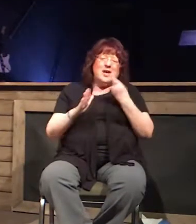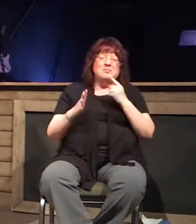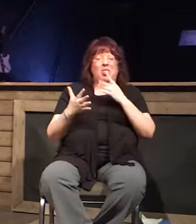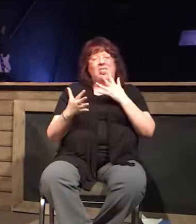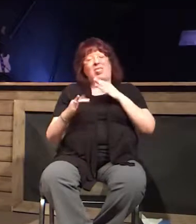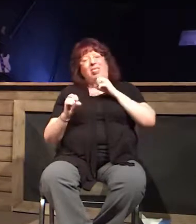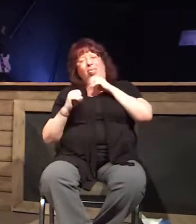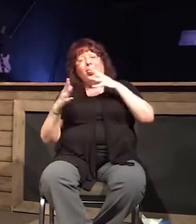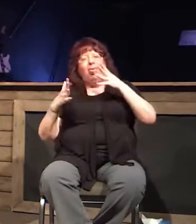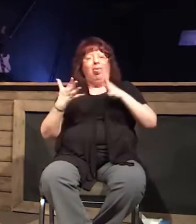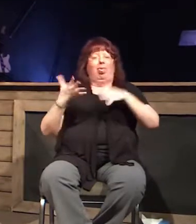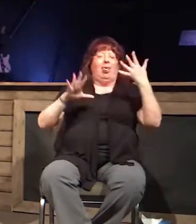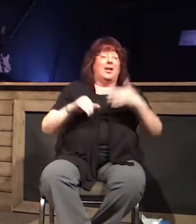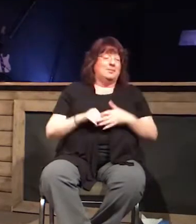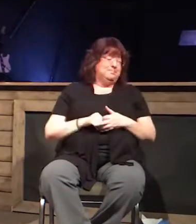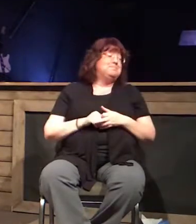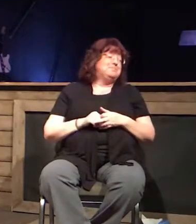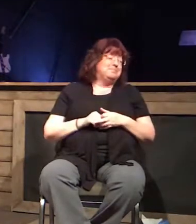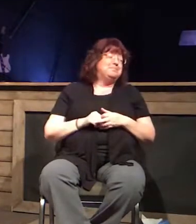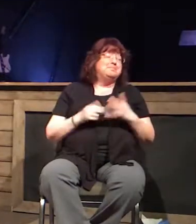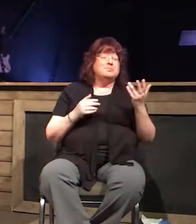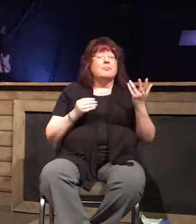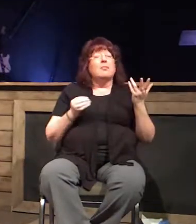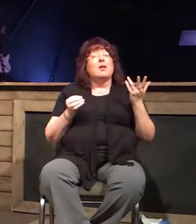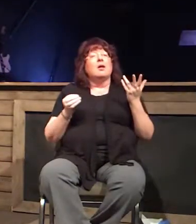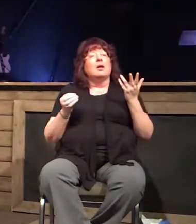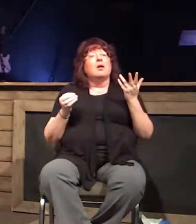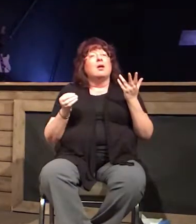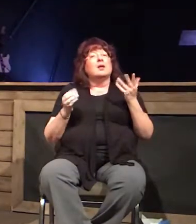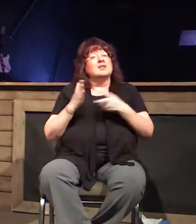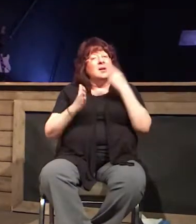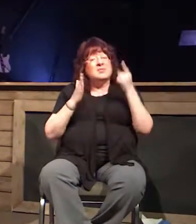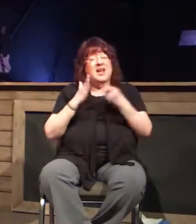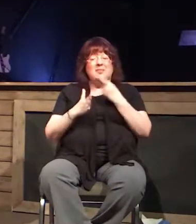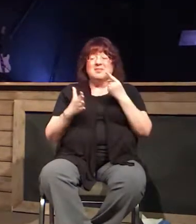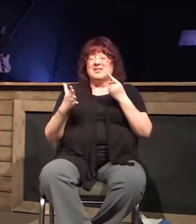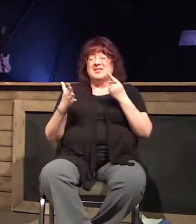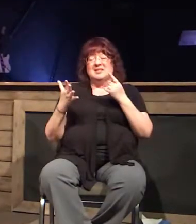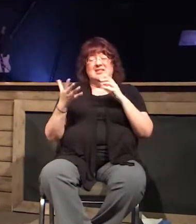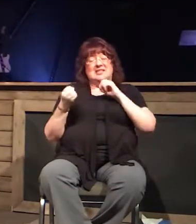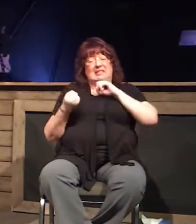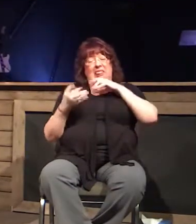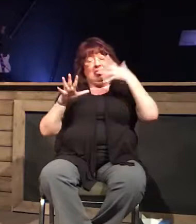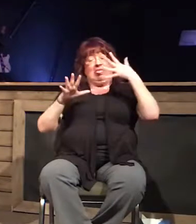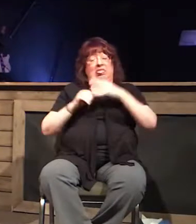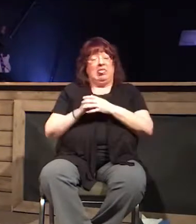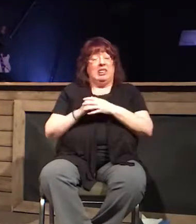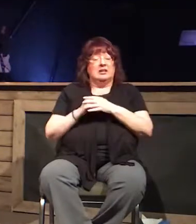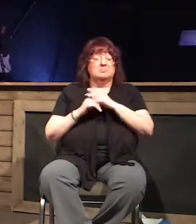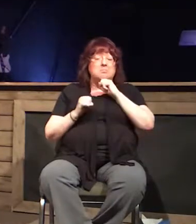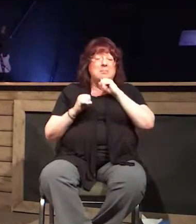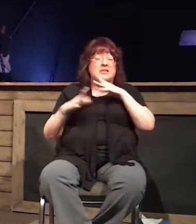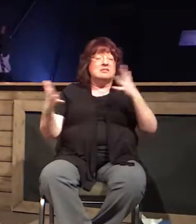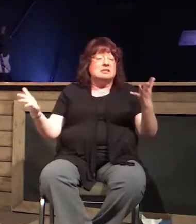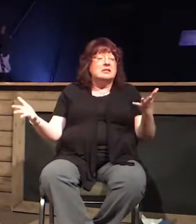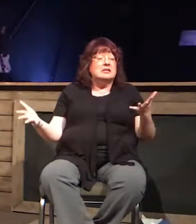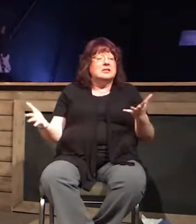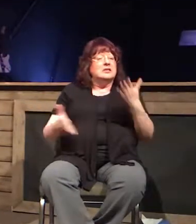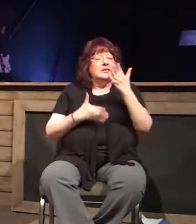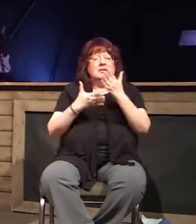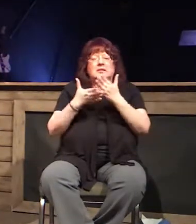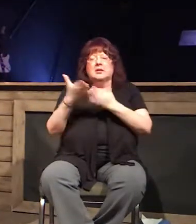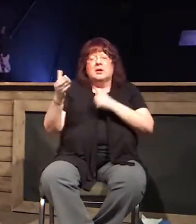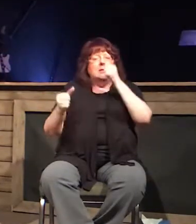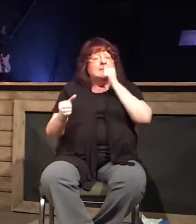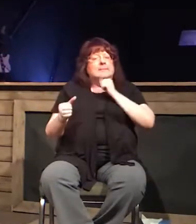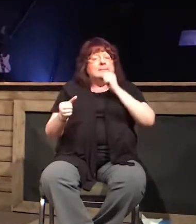little messy. Turn to your neighbor and go, mm-hmm. Sometimes we're just gonna be a little messy. None of us get